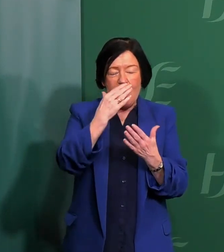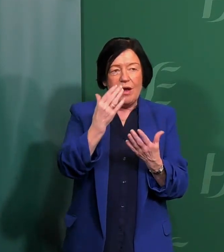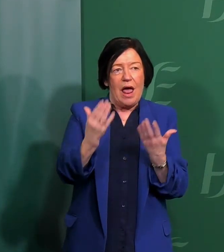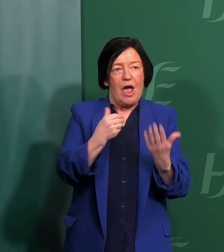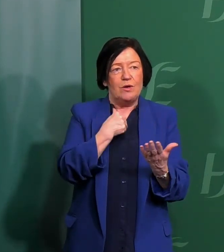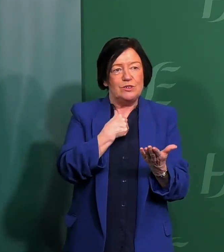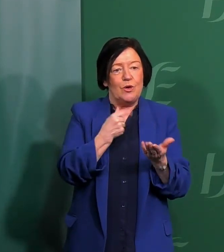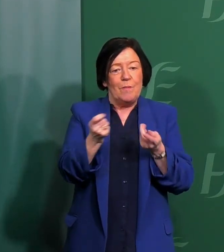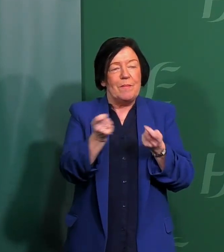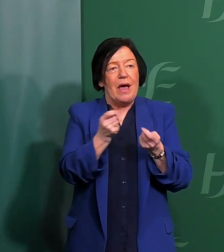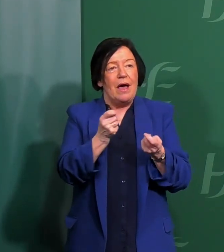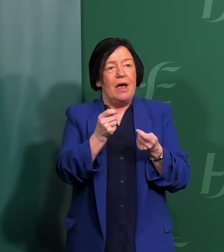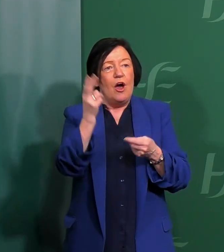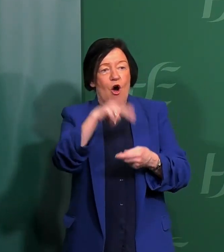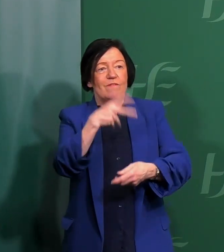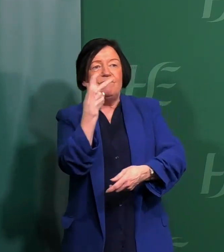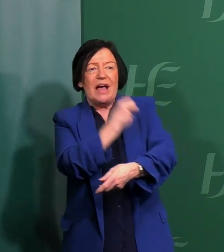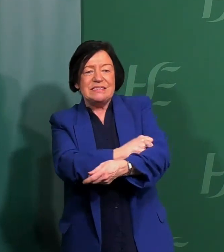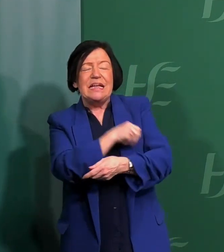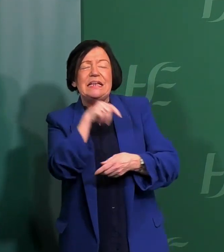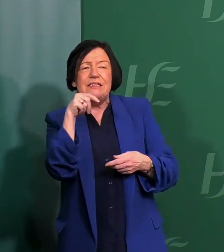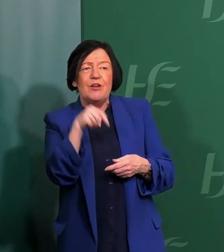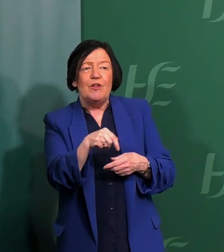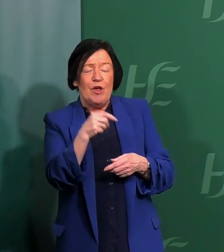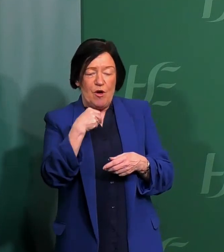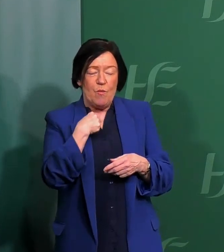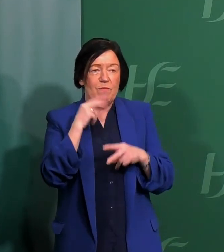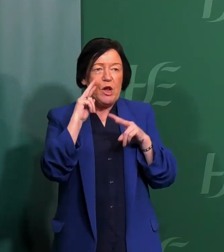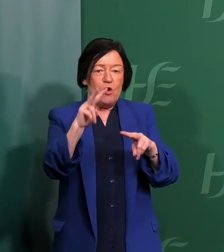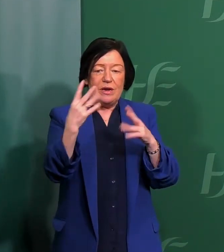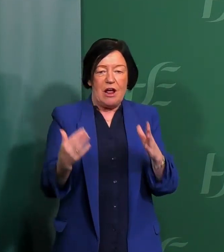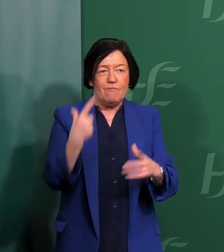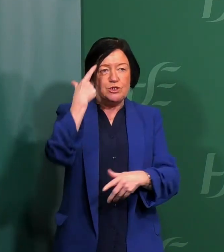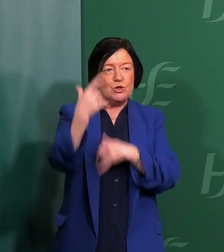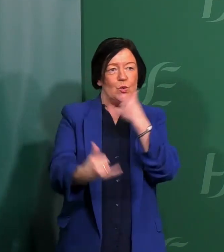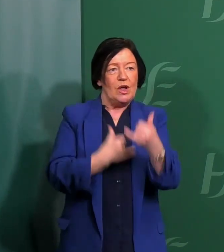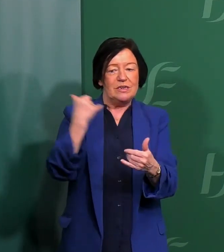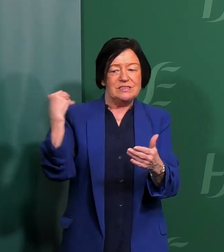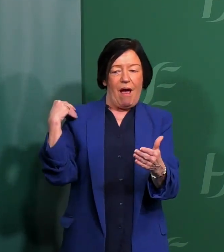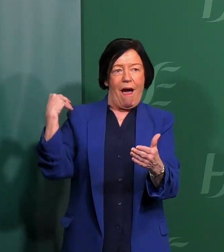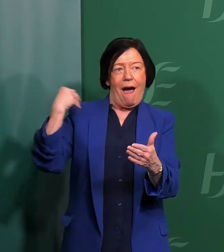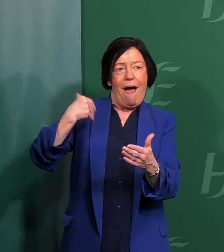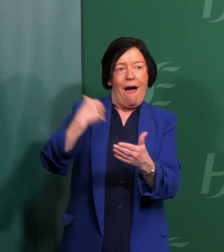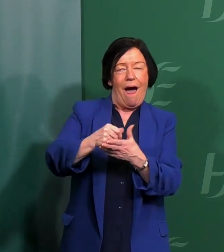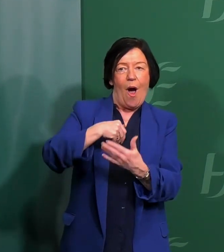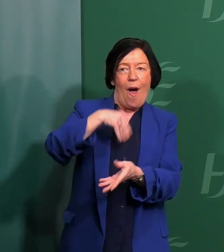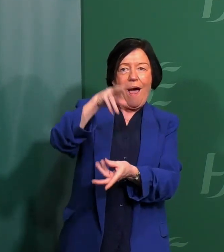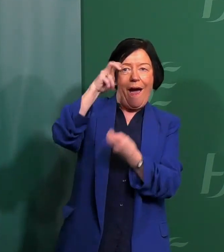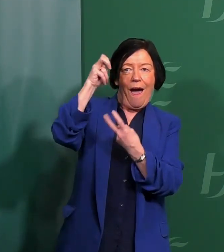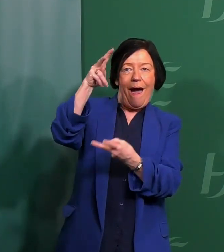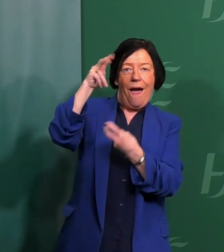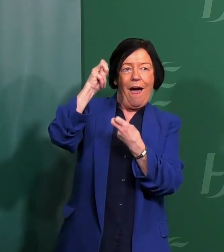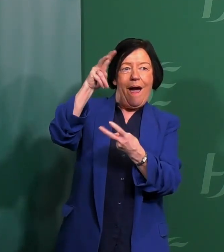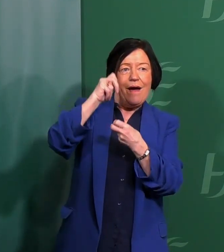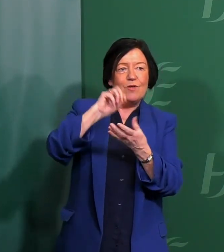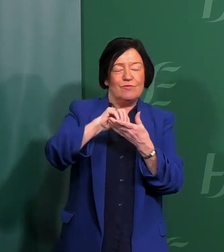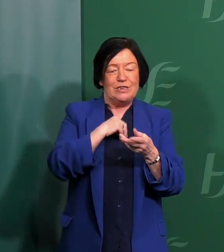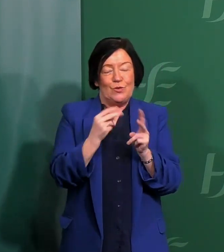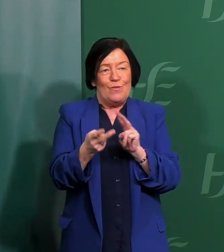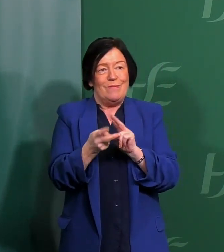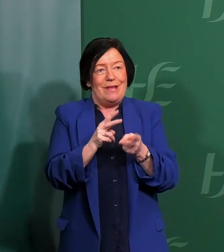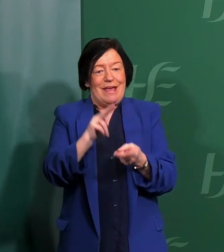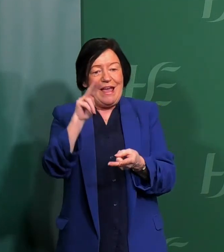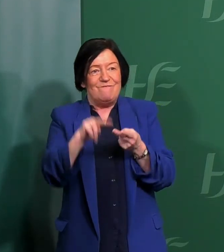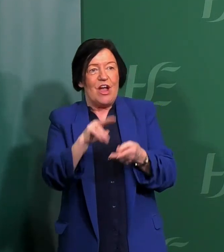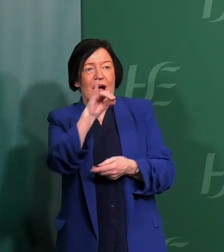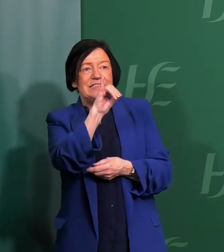manage unvaccinated COVID pneumonitis because we've been looking at it for 2 years. And so we try to avert ICU admissions,